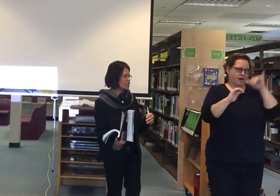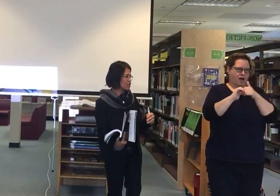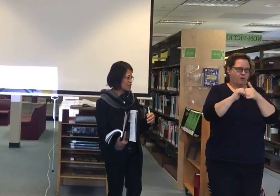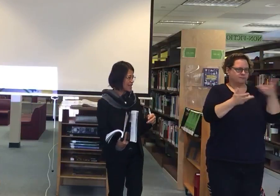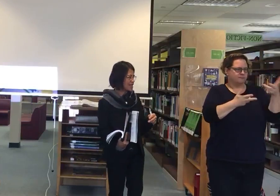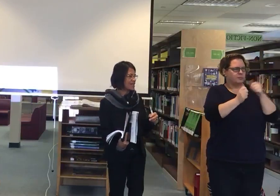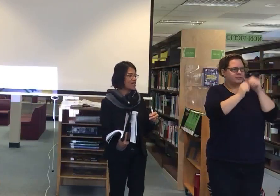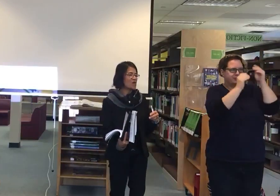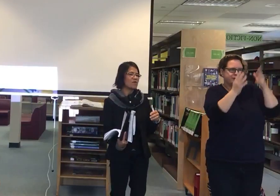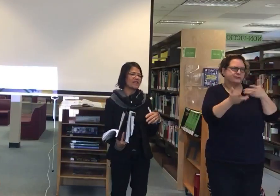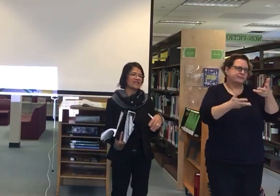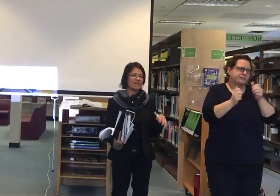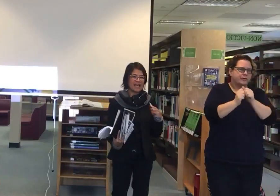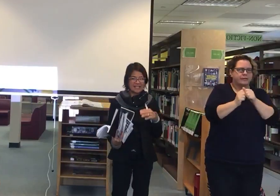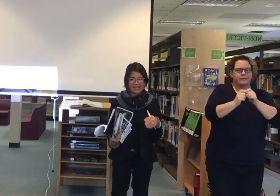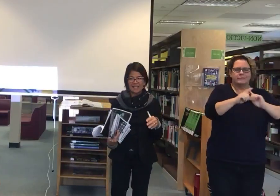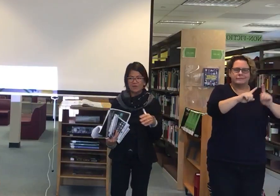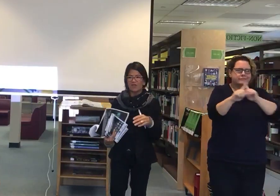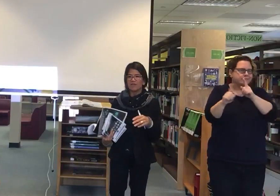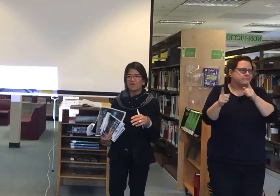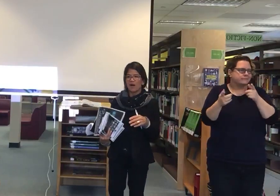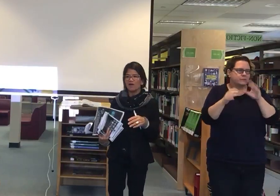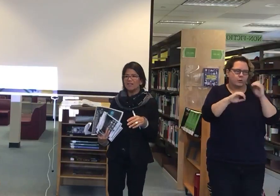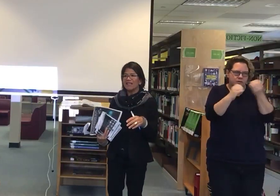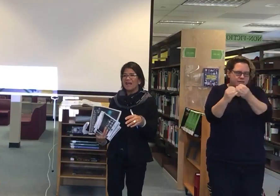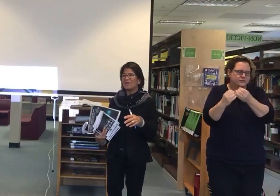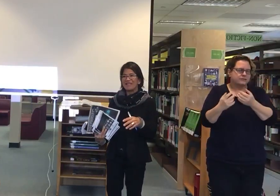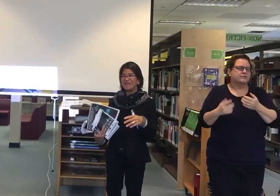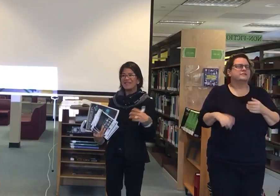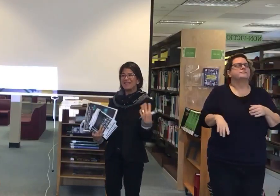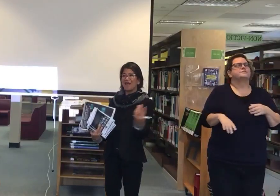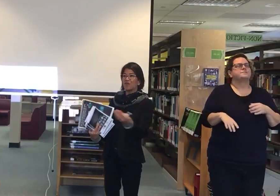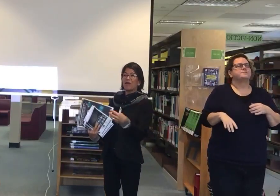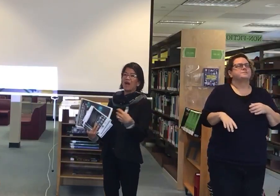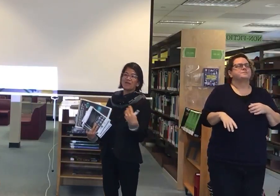of conversation looks like. We've done some case studies with them as well.